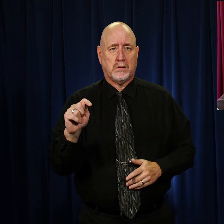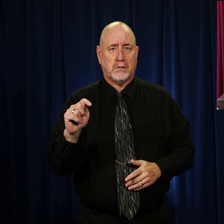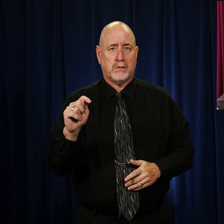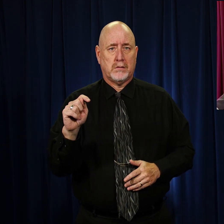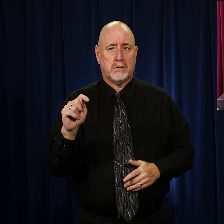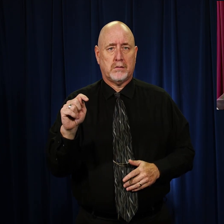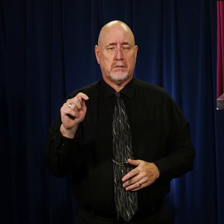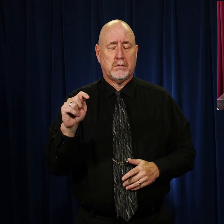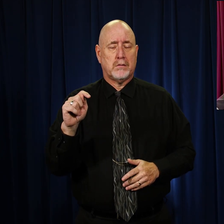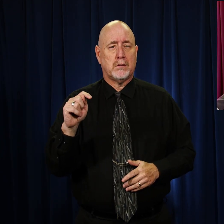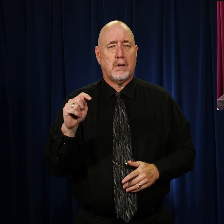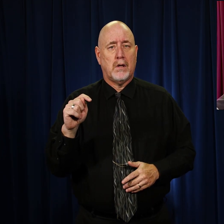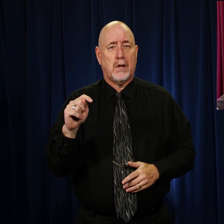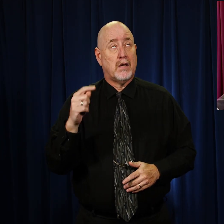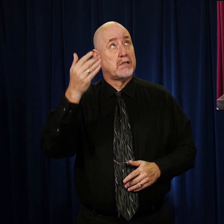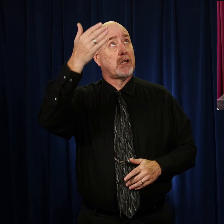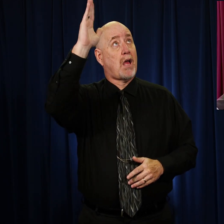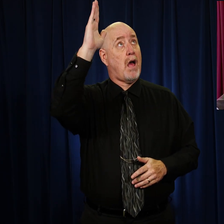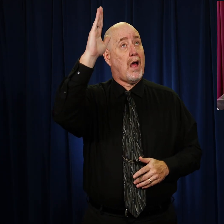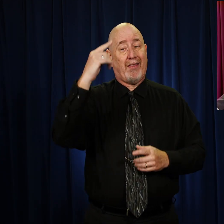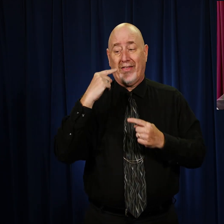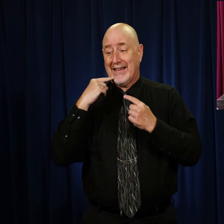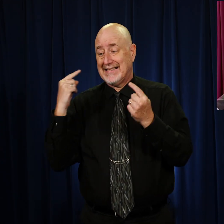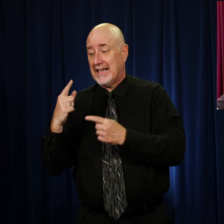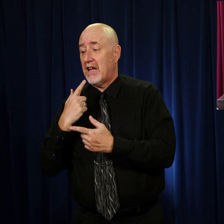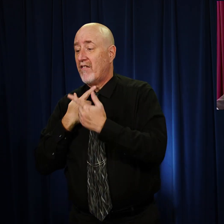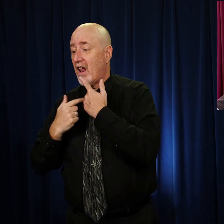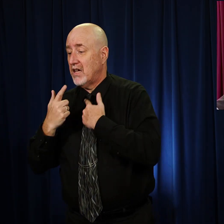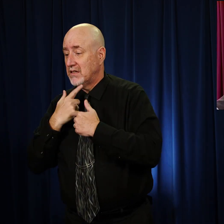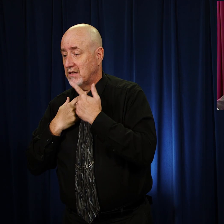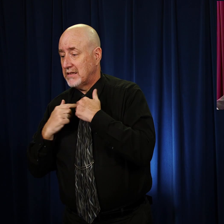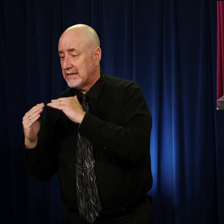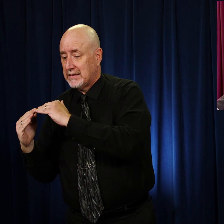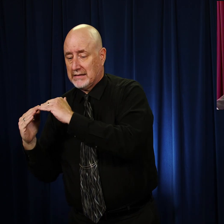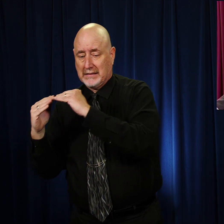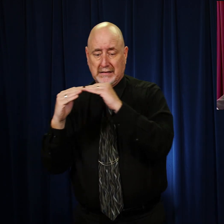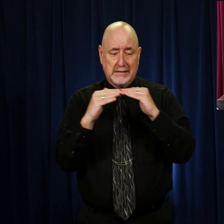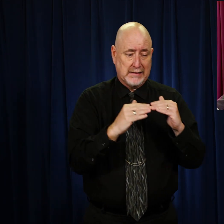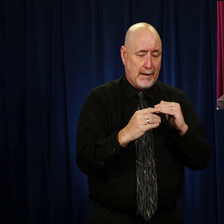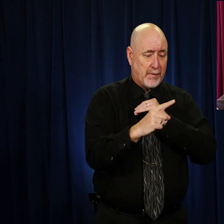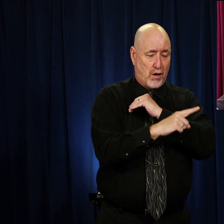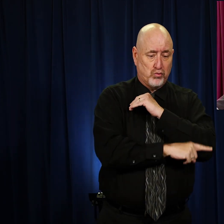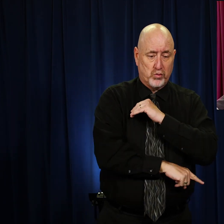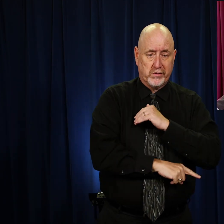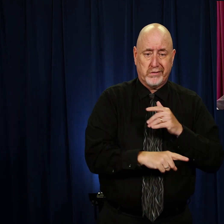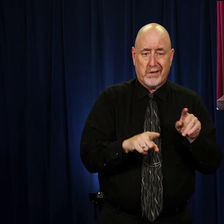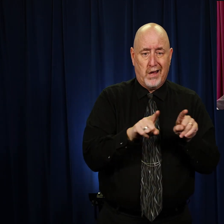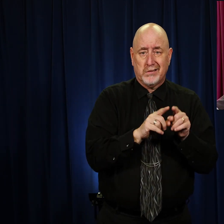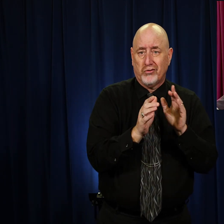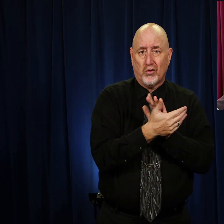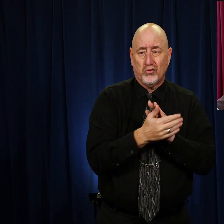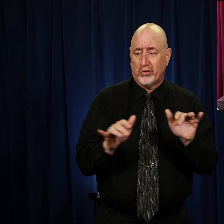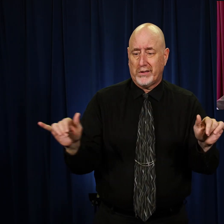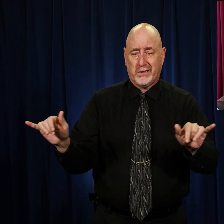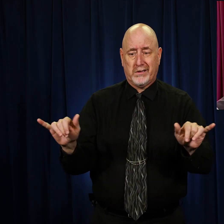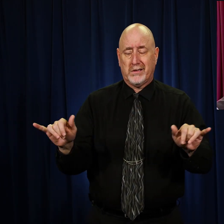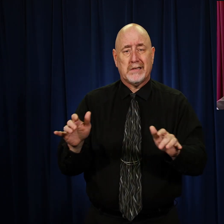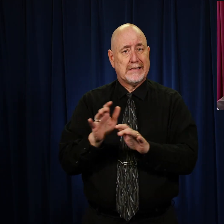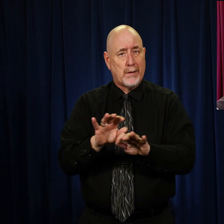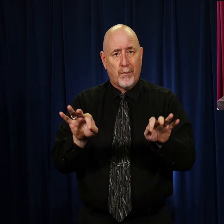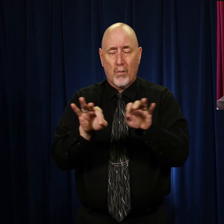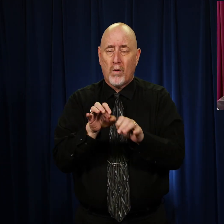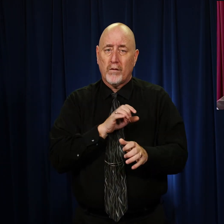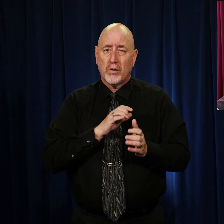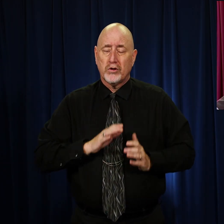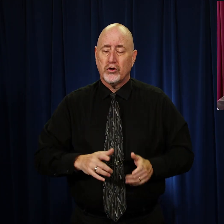And to God, the sin of lust has the same consequences as adultery. It's very, very important